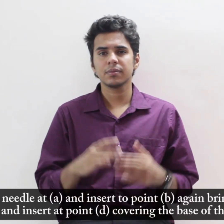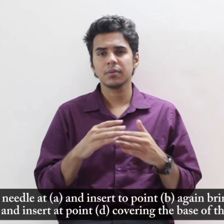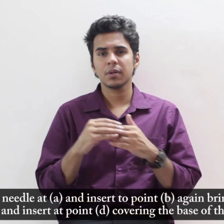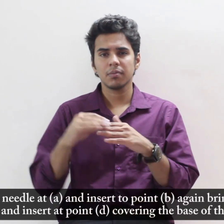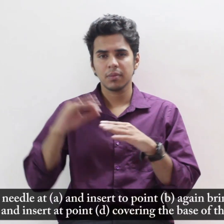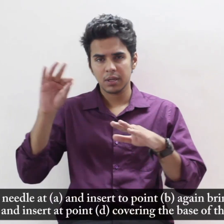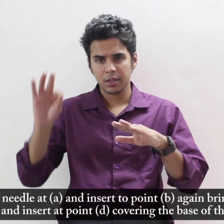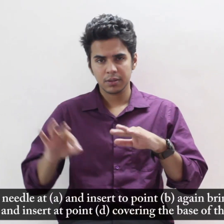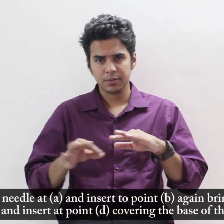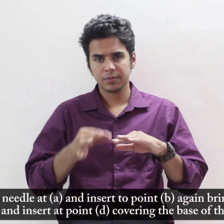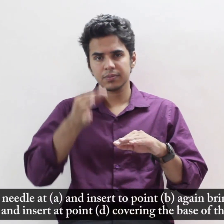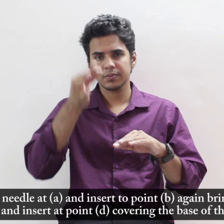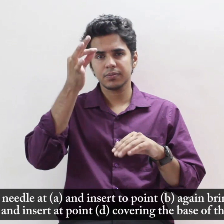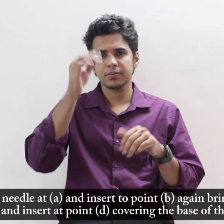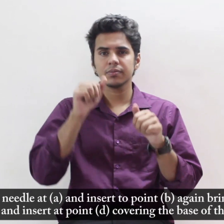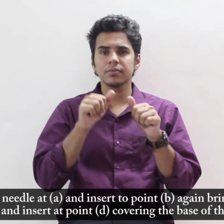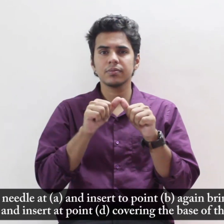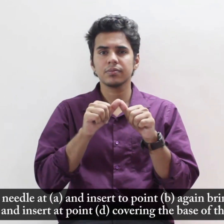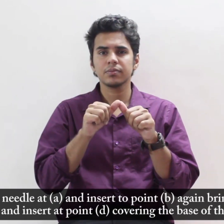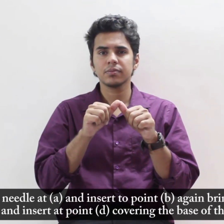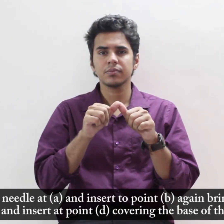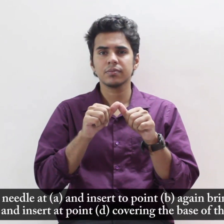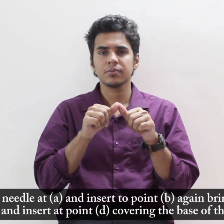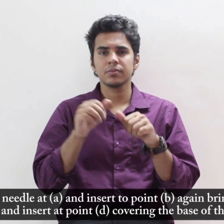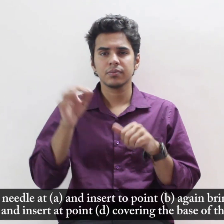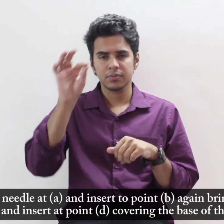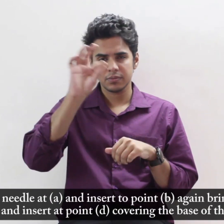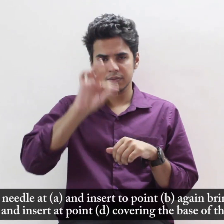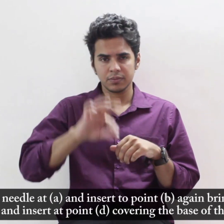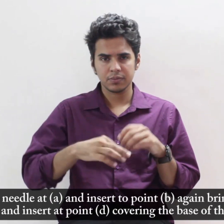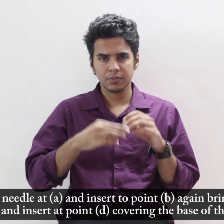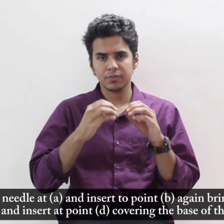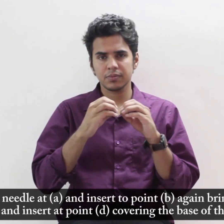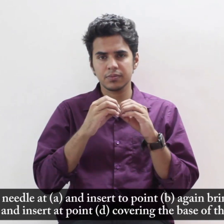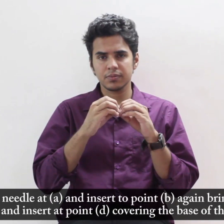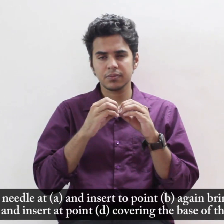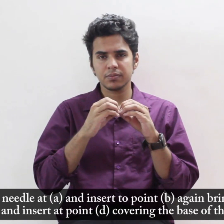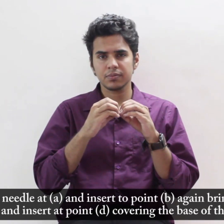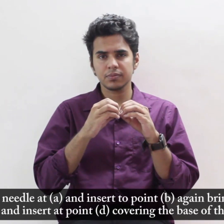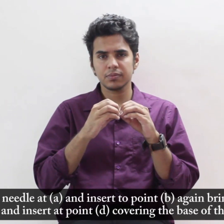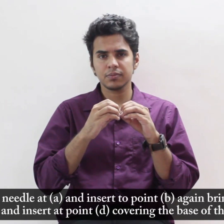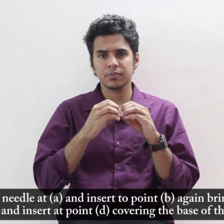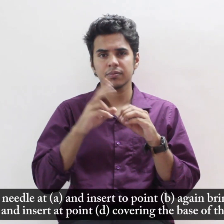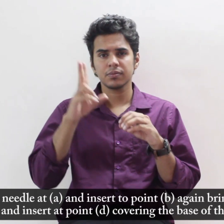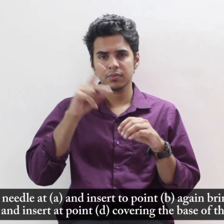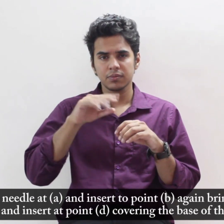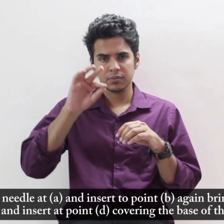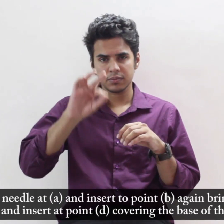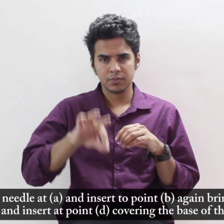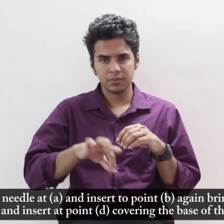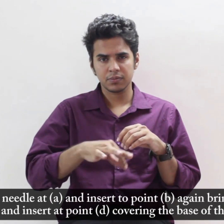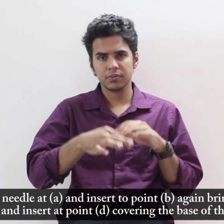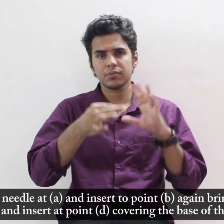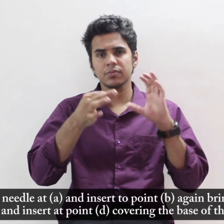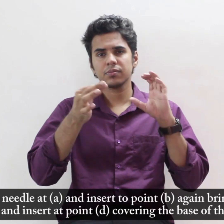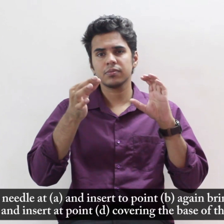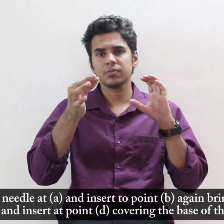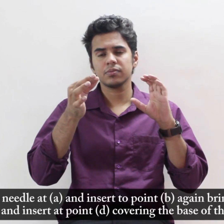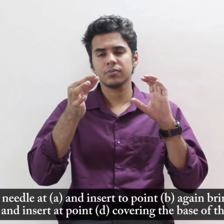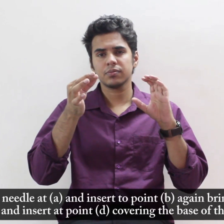Bring the needle at A and insert to point B. Again bring the needle up at point C and insert at